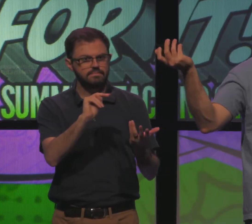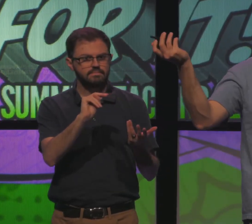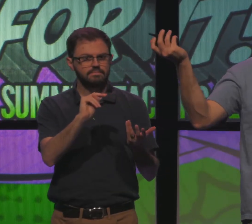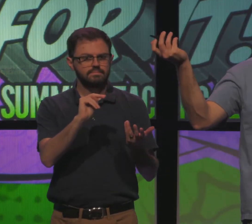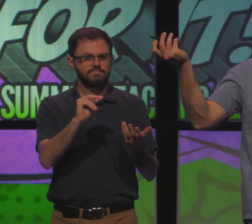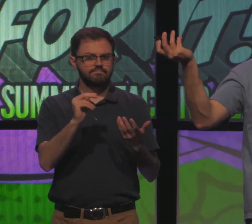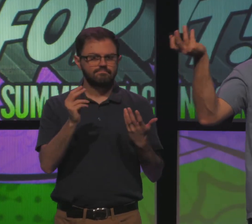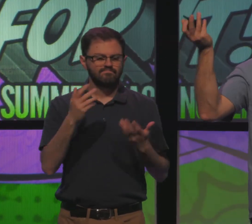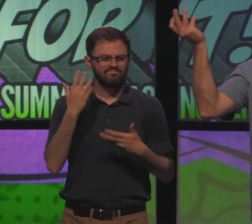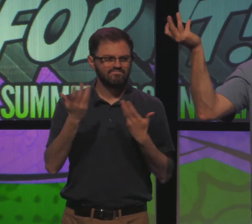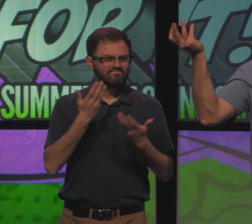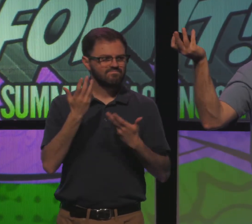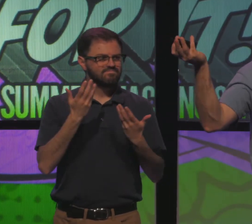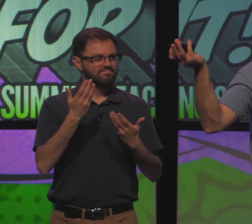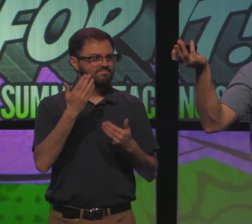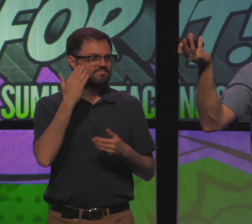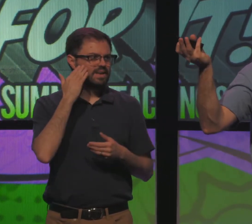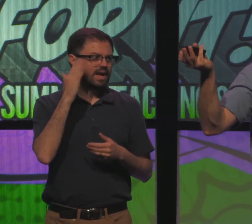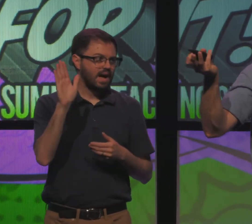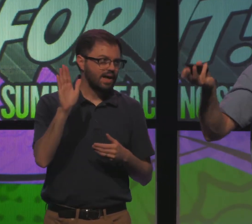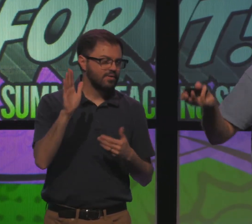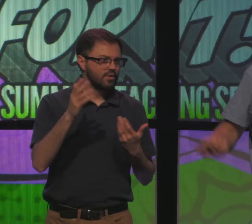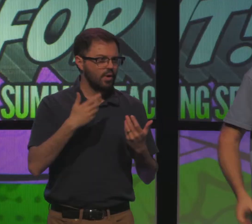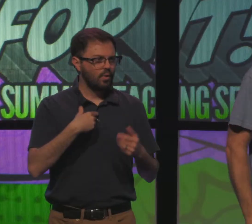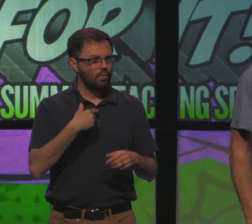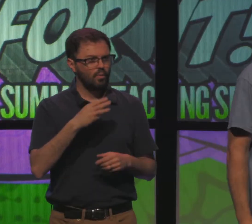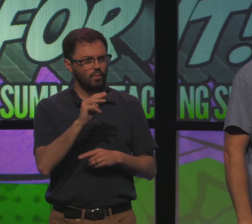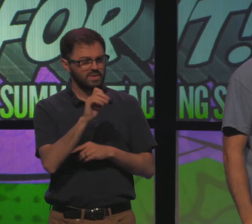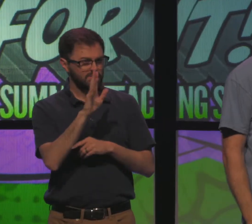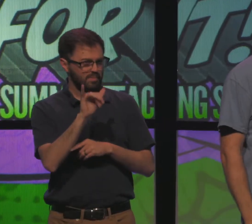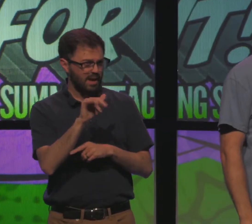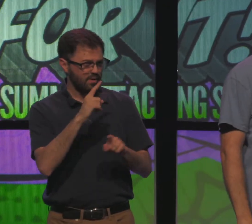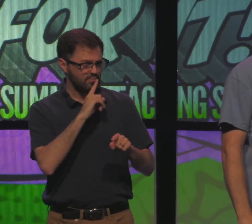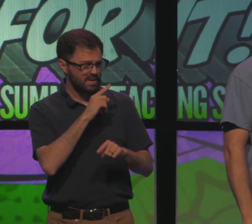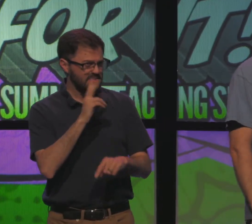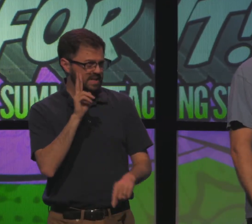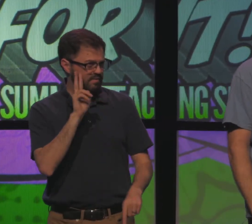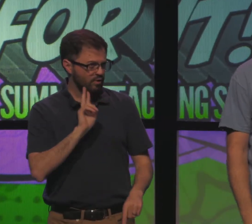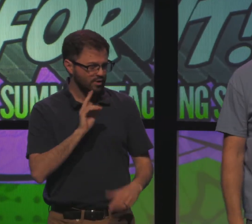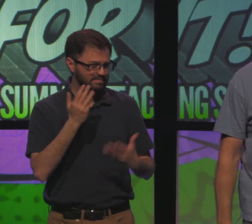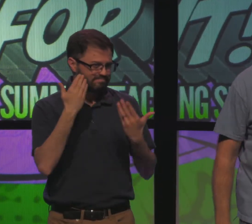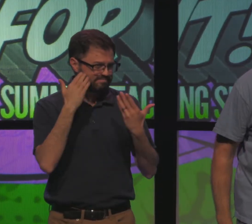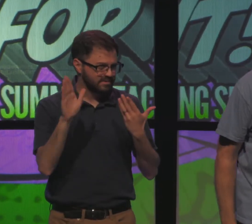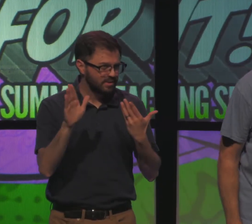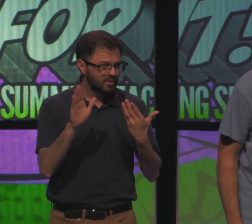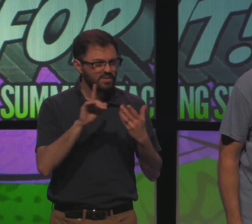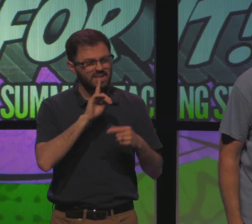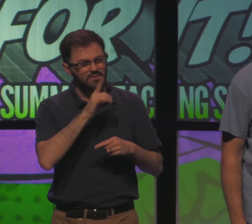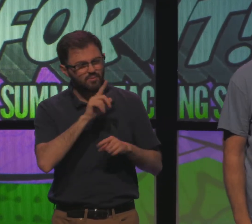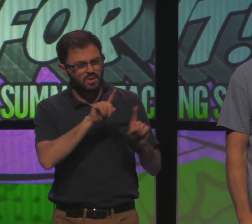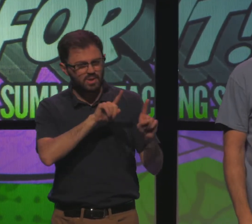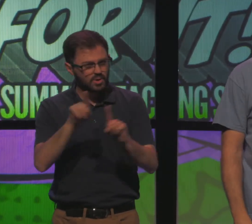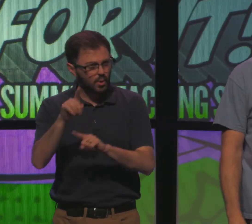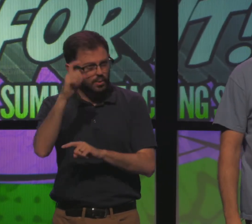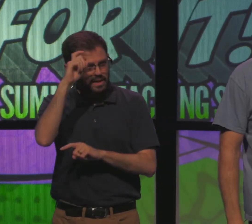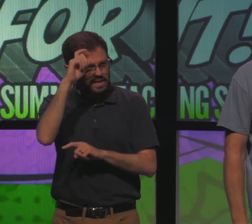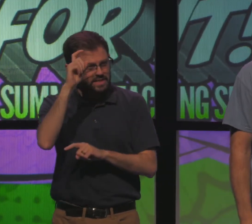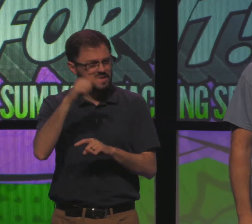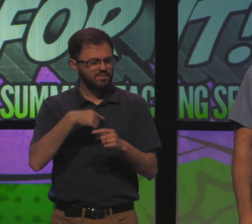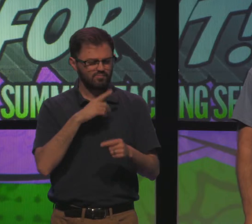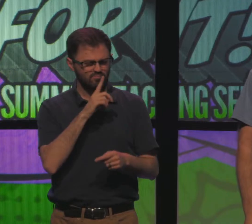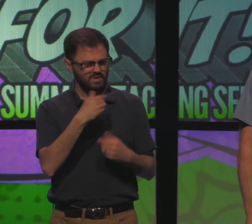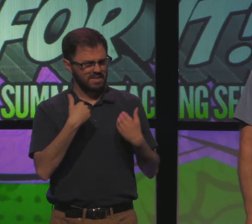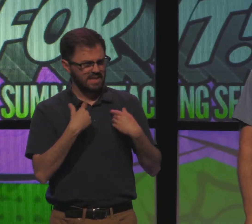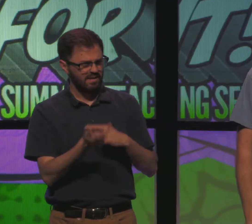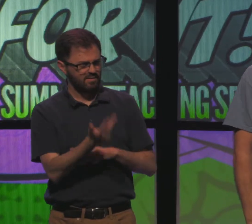I don't know. Was Mary a virgin? I don't know. I don't know if I can believe that. Did they really go to Egypt? Were there really 3